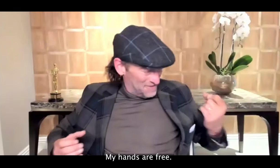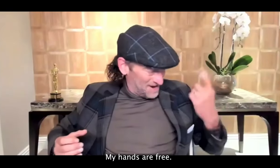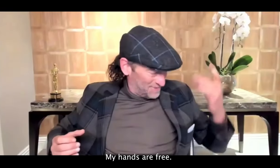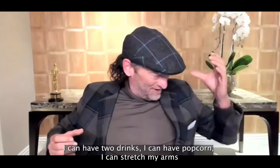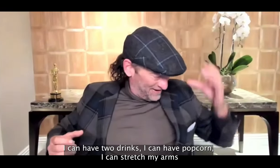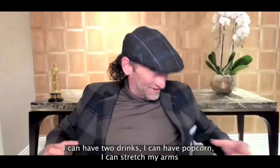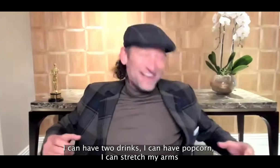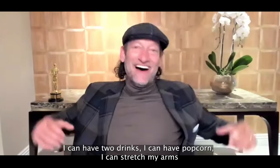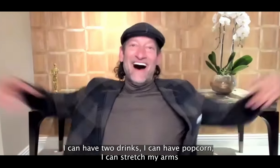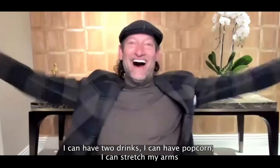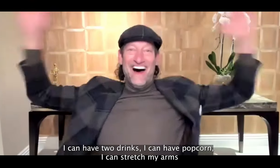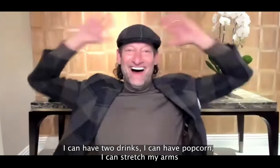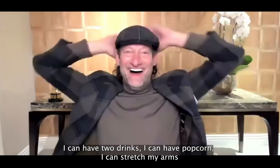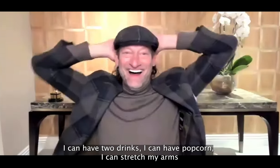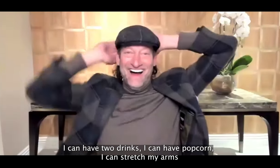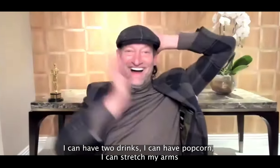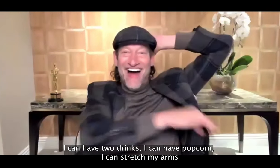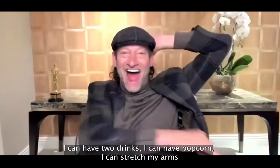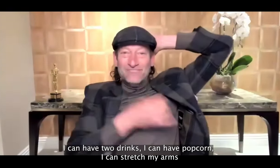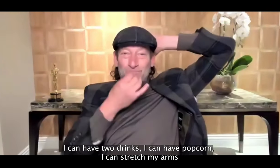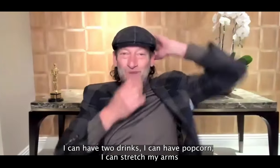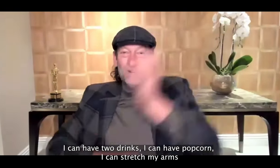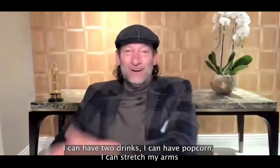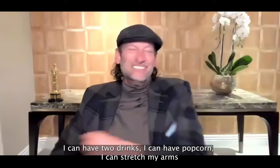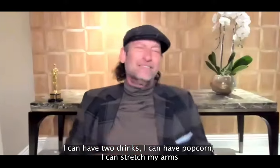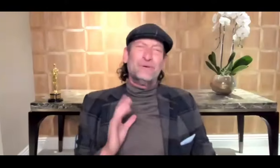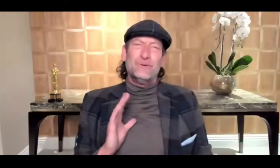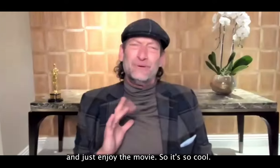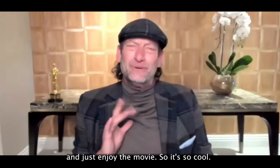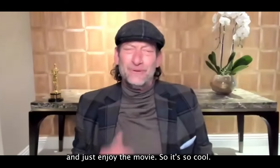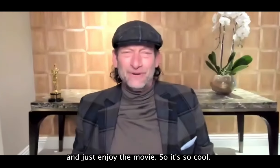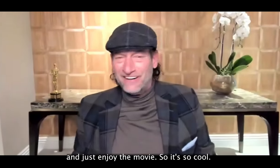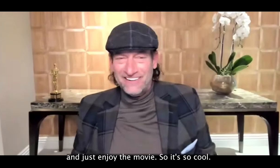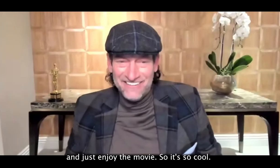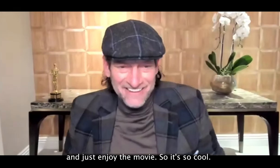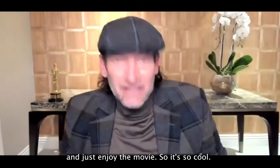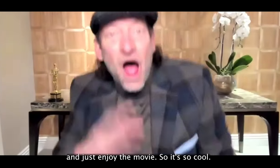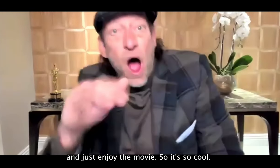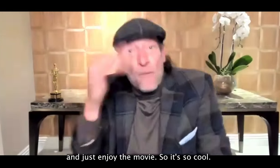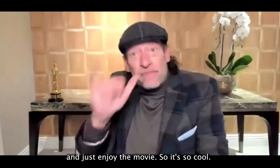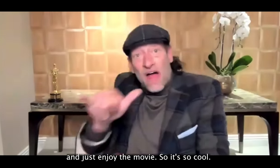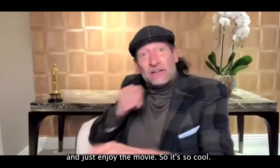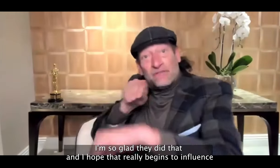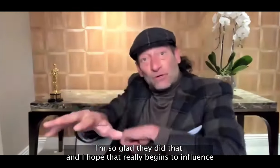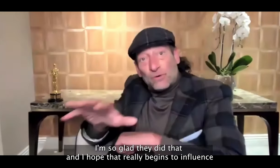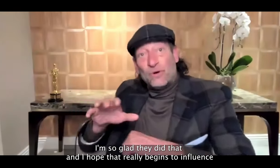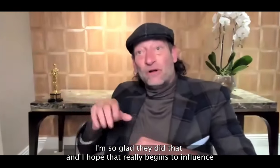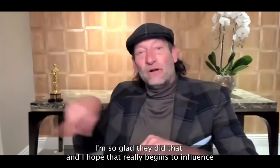free. I can have two drinks. I can have popcorn. I can stretch my arms and just enjoy the movie. So it's so cool. I'm so glad they did that.